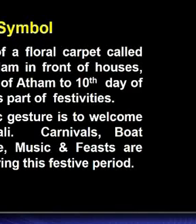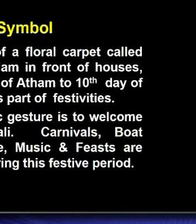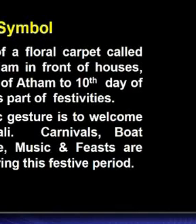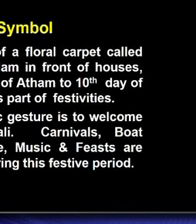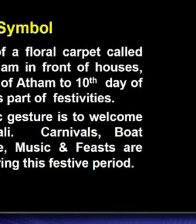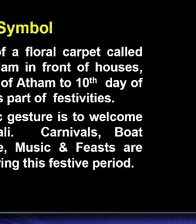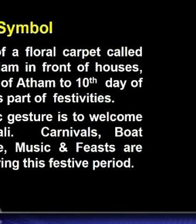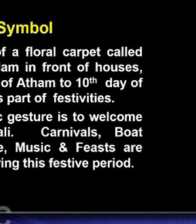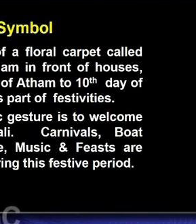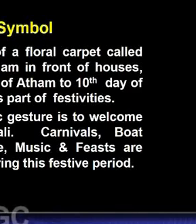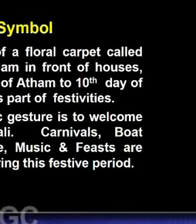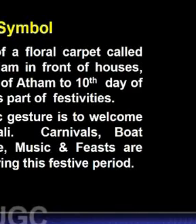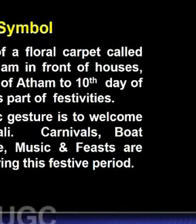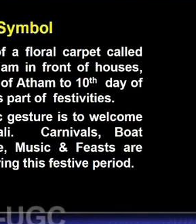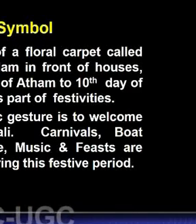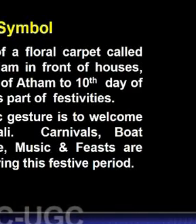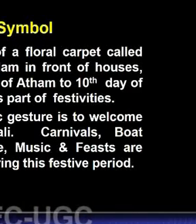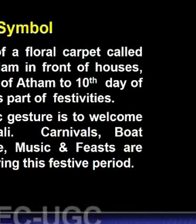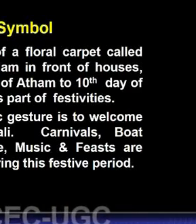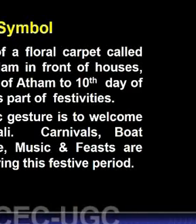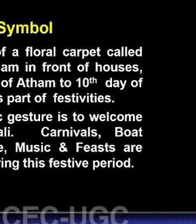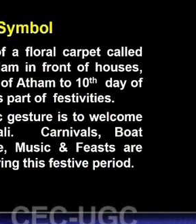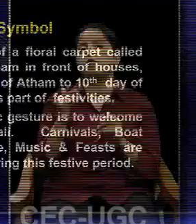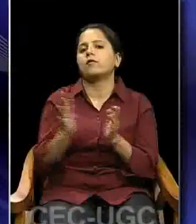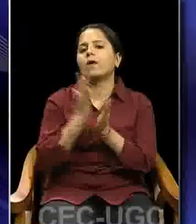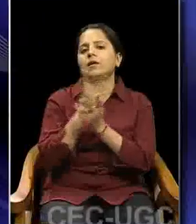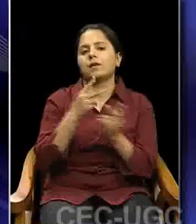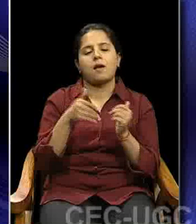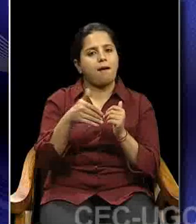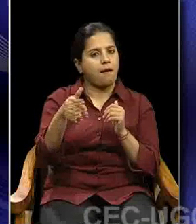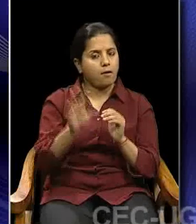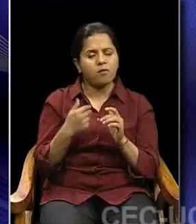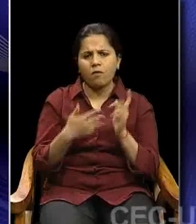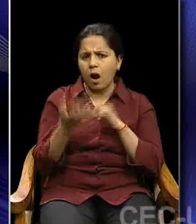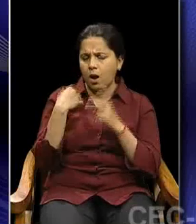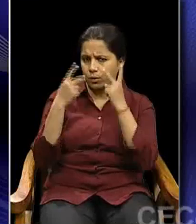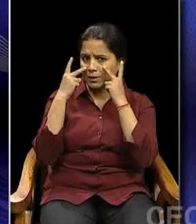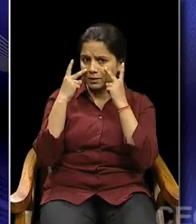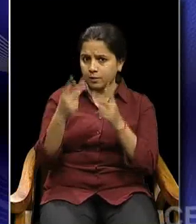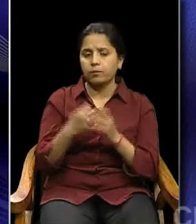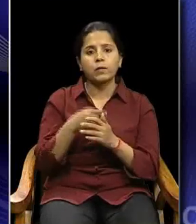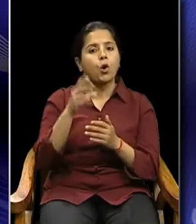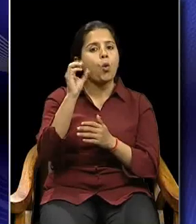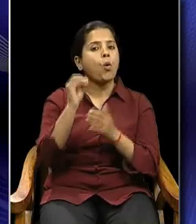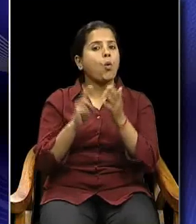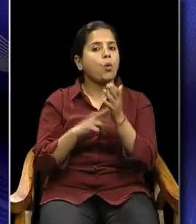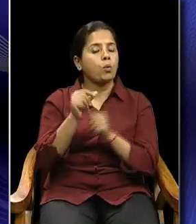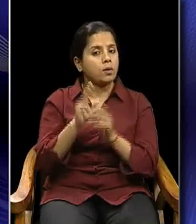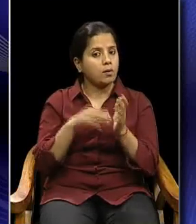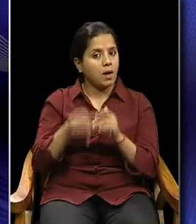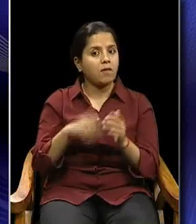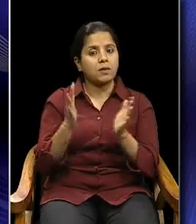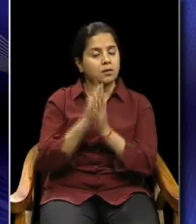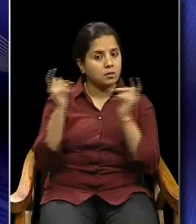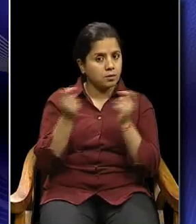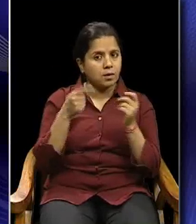dance, music and feasts, they are being organized during this festival period. So we find that how Onam is being celebrated with